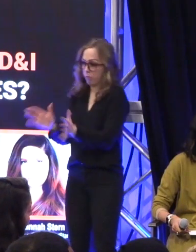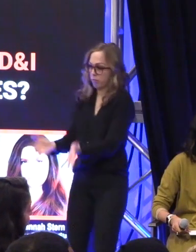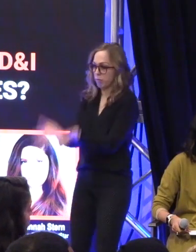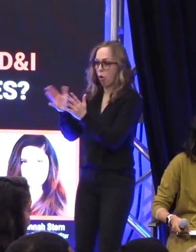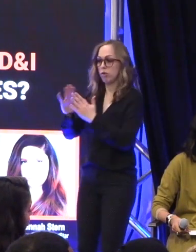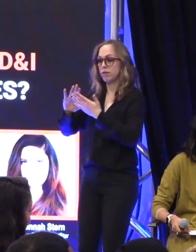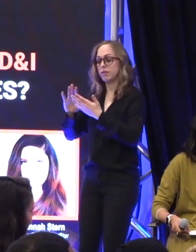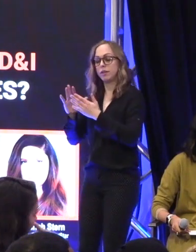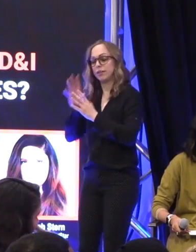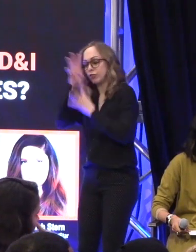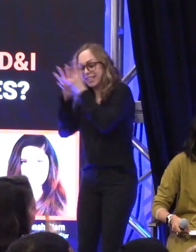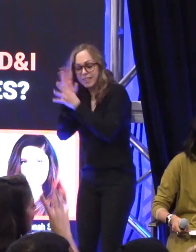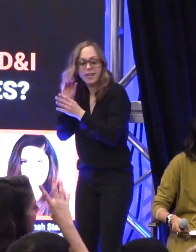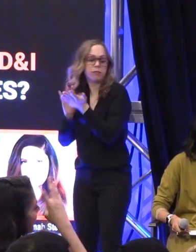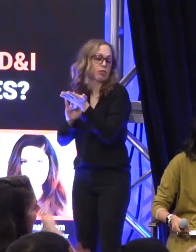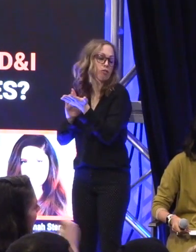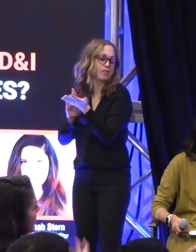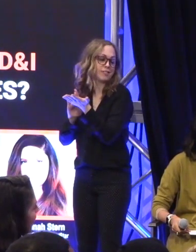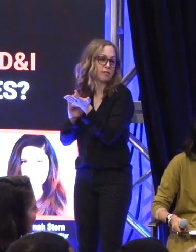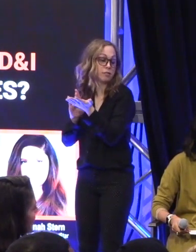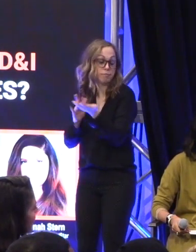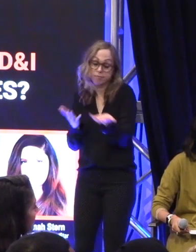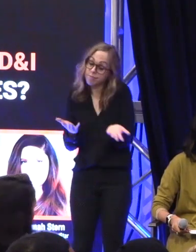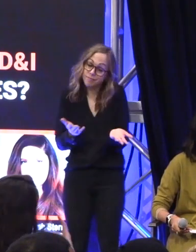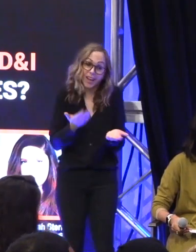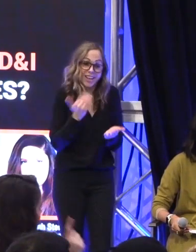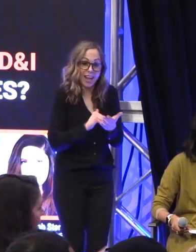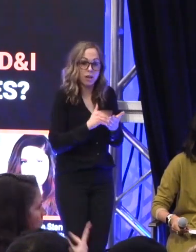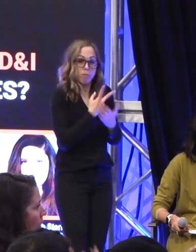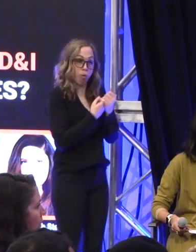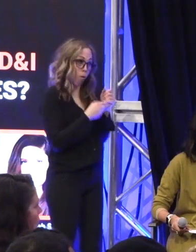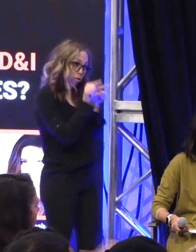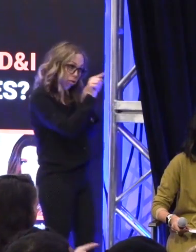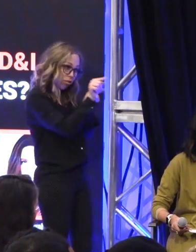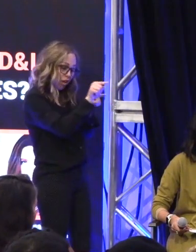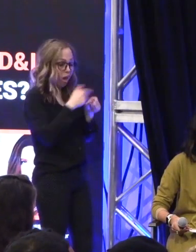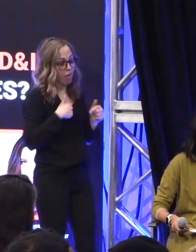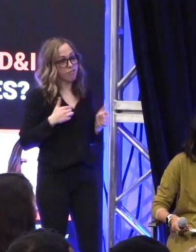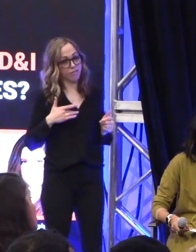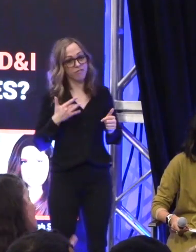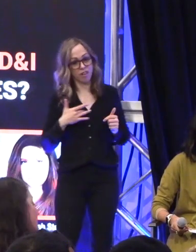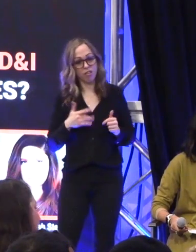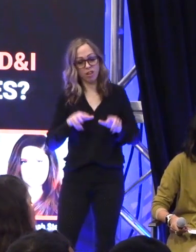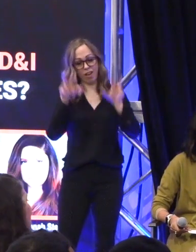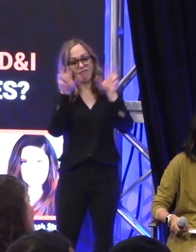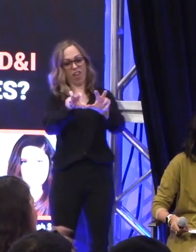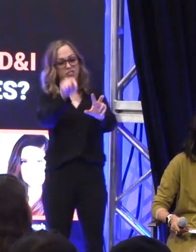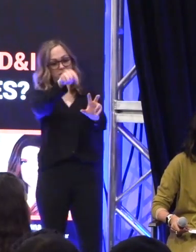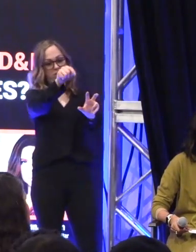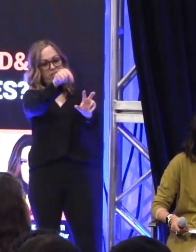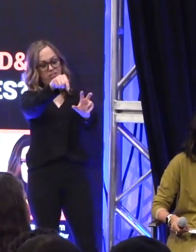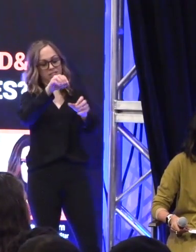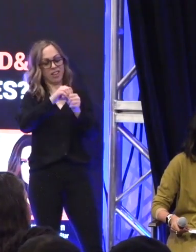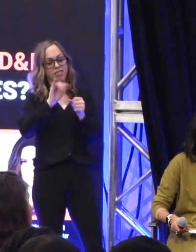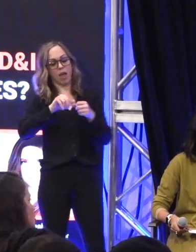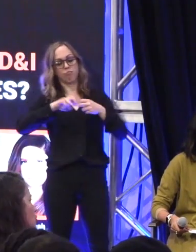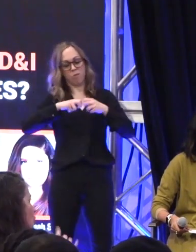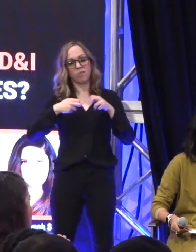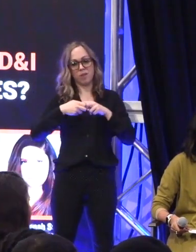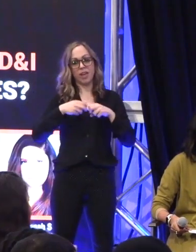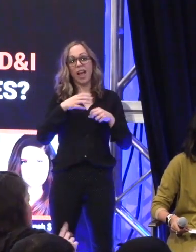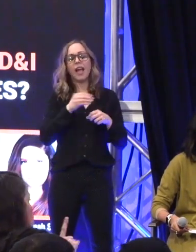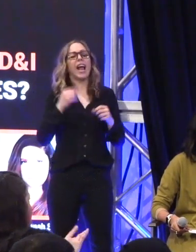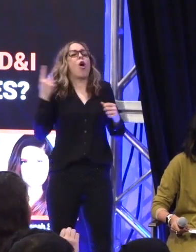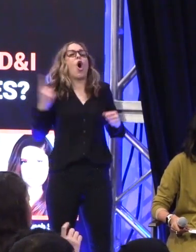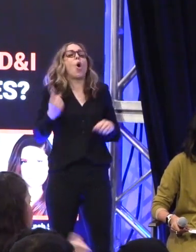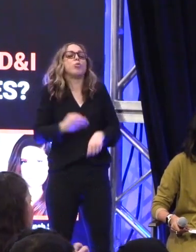technology. And so I agree with both of your points that I feel like you really do need to invest in the problem. I'm sure Adobe could be investing